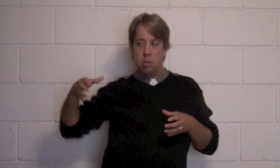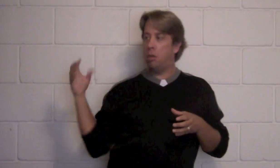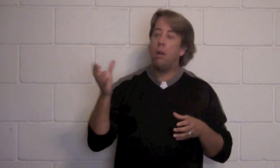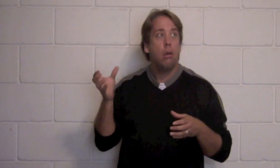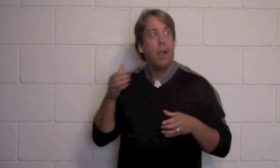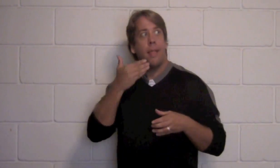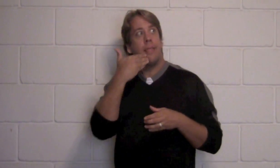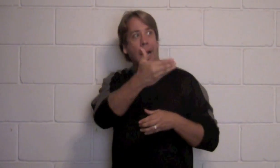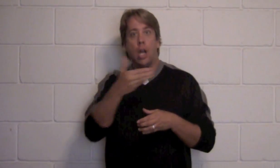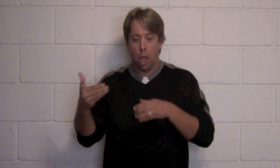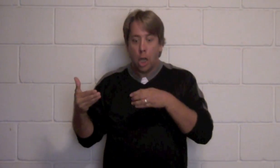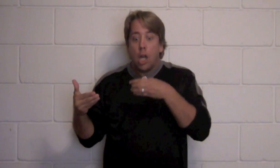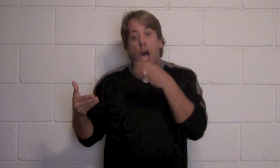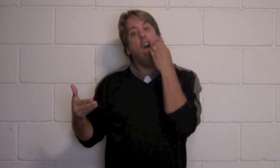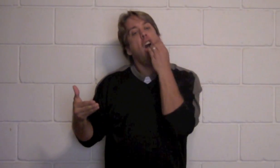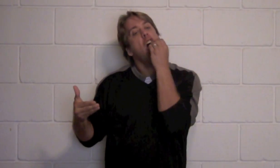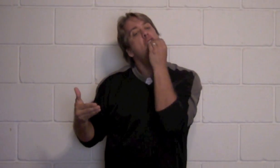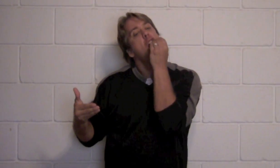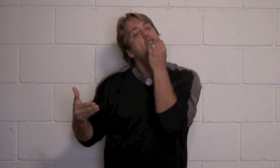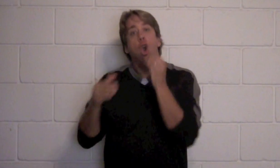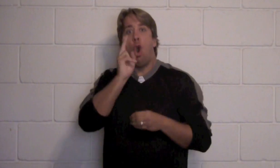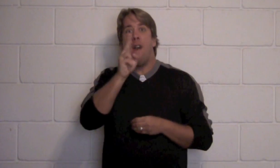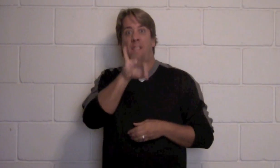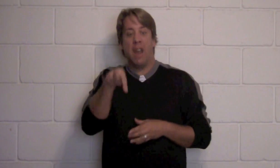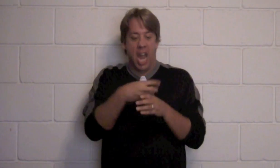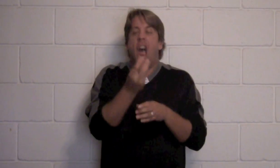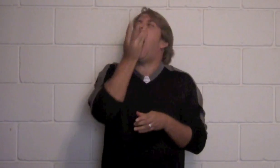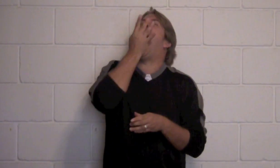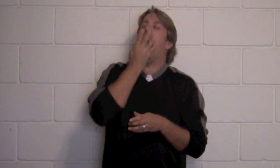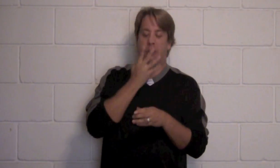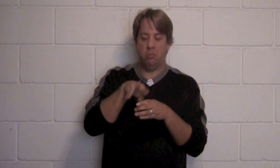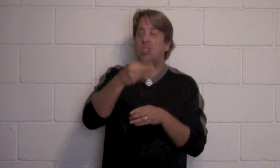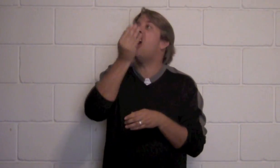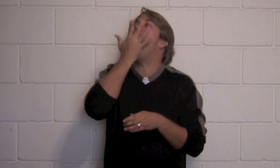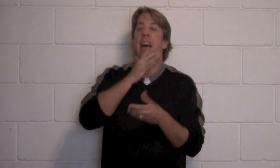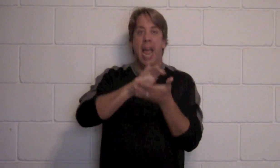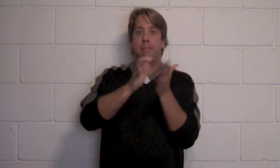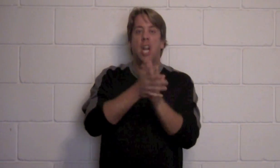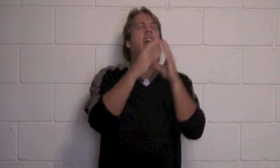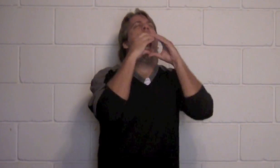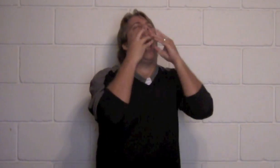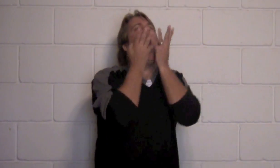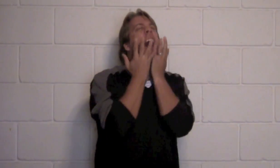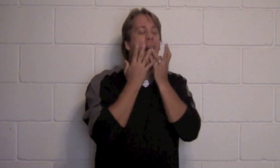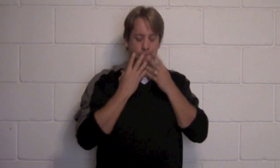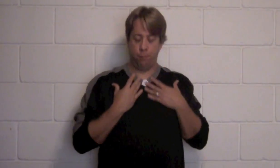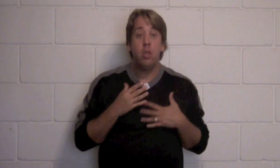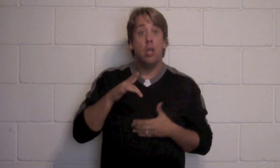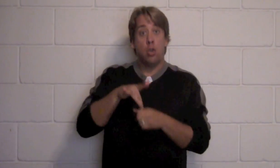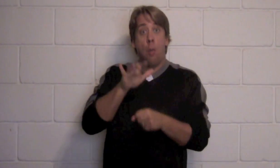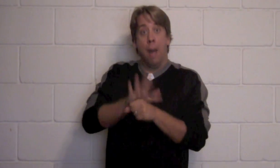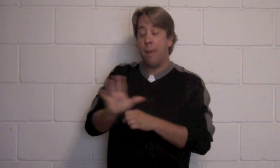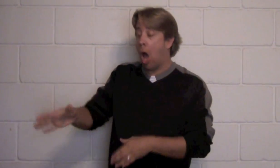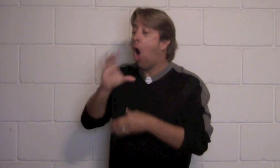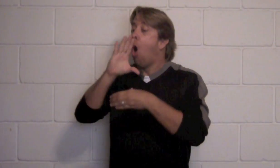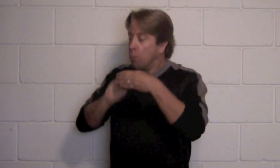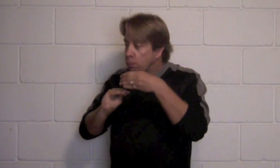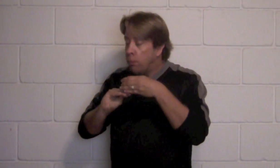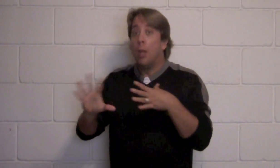away after asking for their soda pop. Then they scarf the food down, hamburger, french fries, and soda pop, of course,